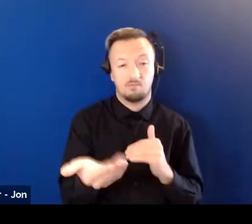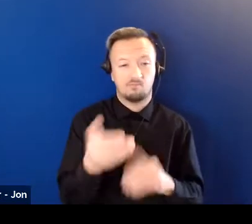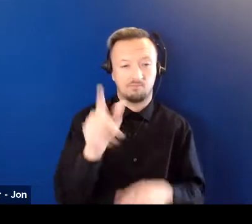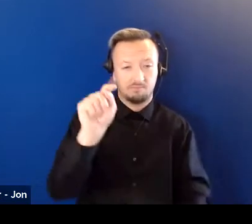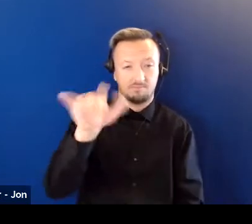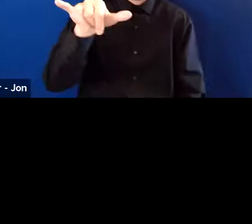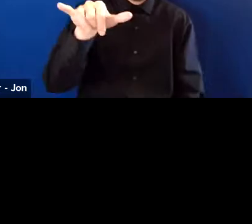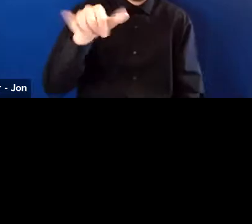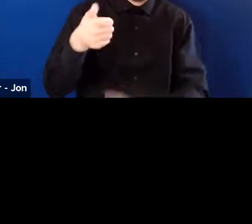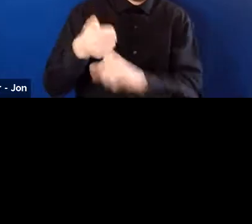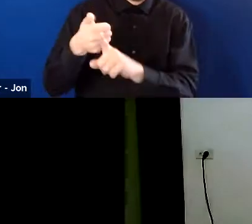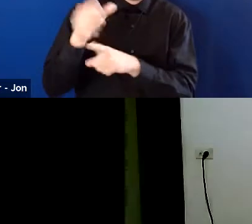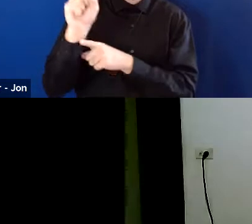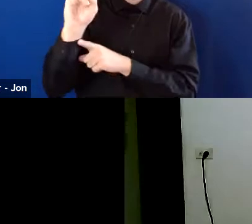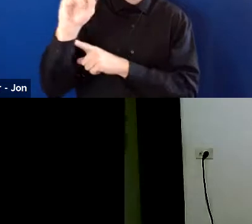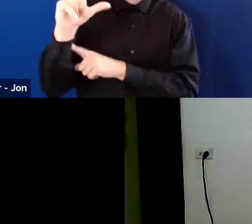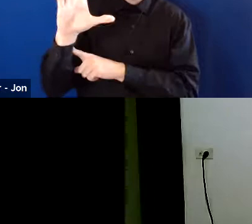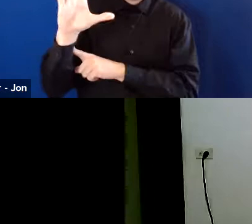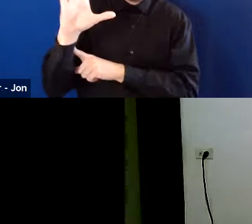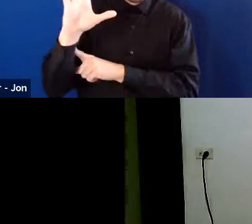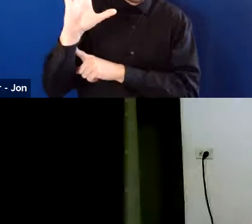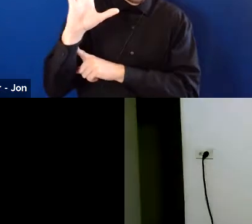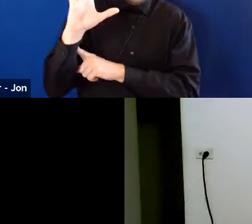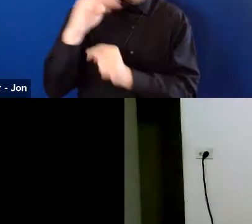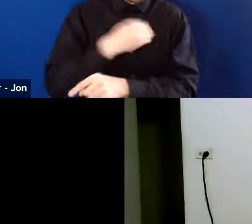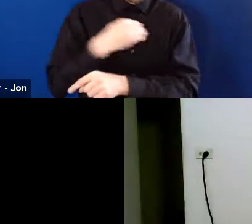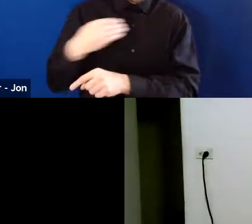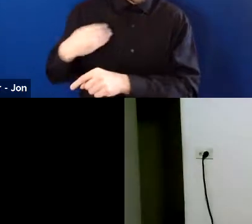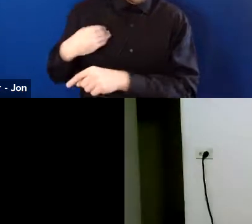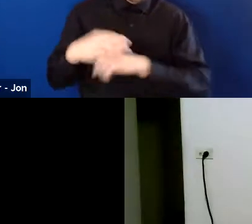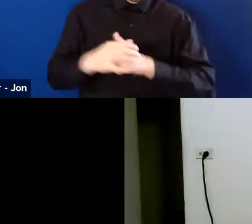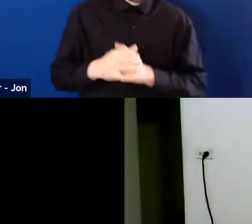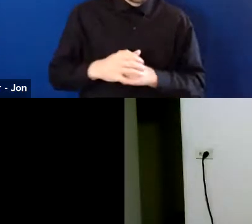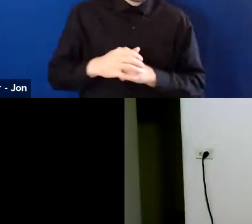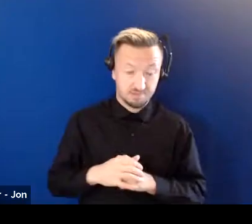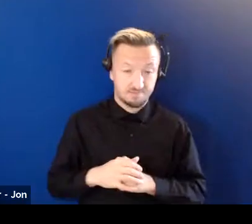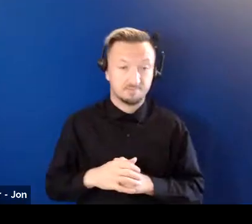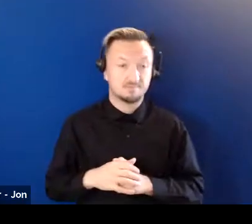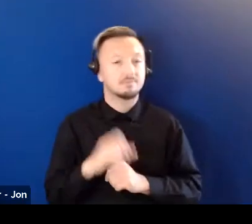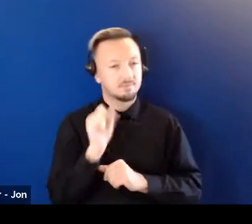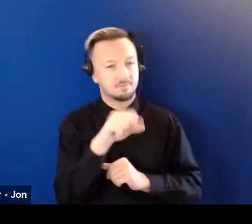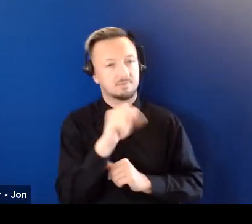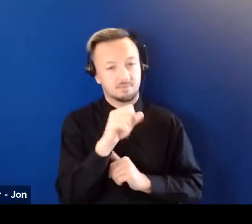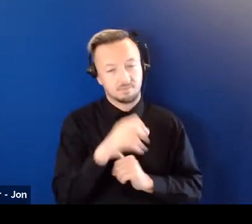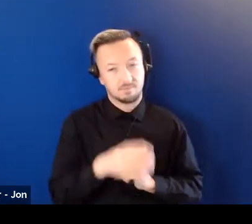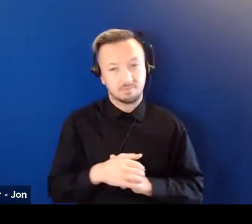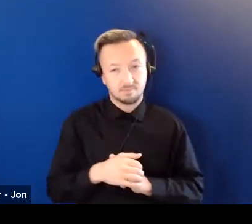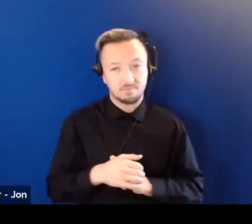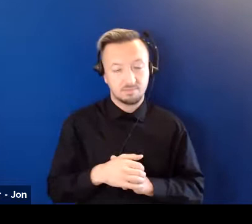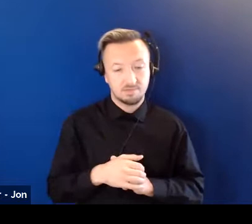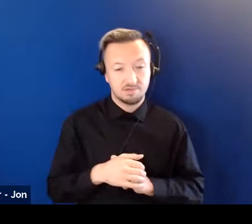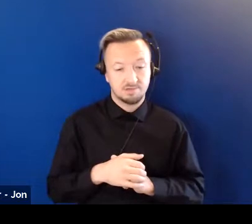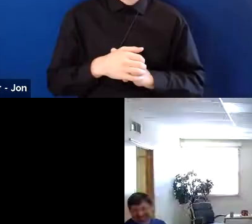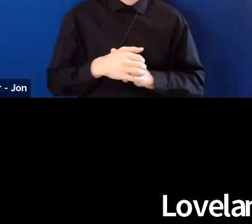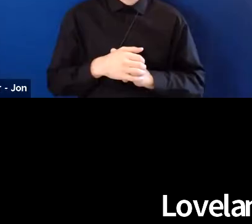a Silk member. Hey, Ty, do you want to comment to this question? I do, and I think a lot of what I was going to